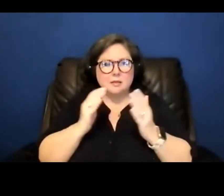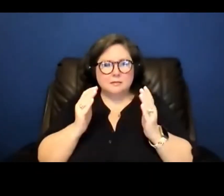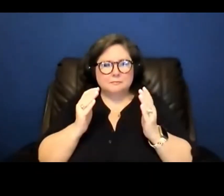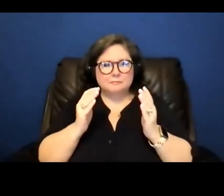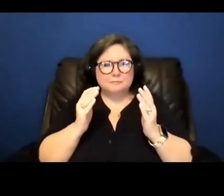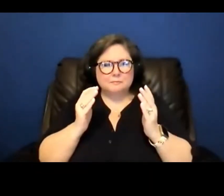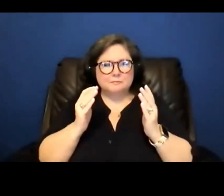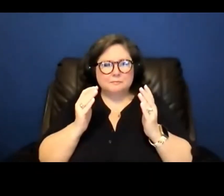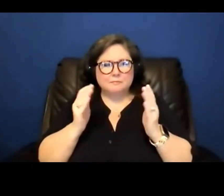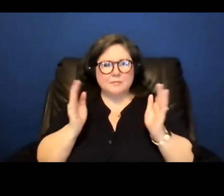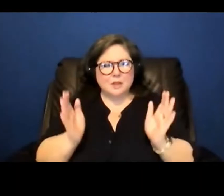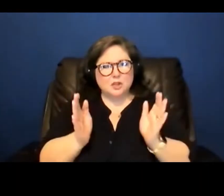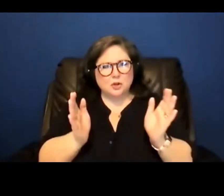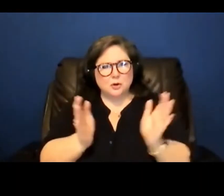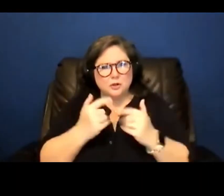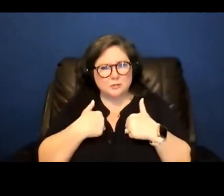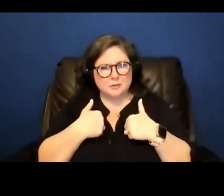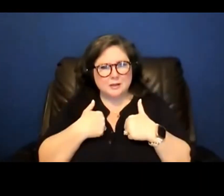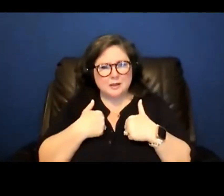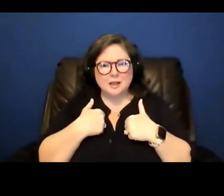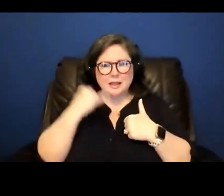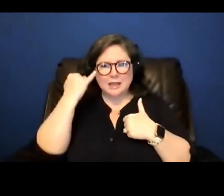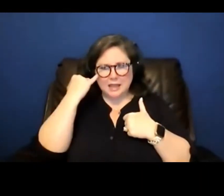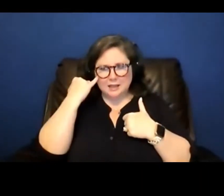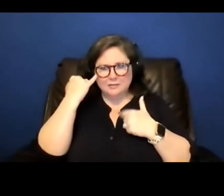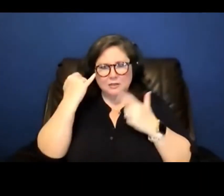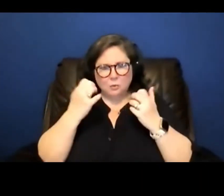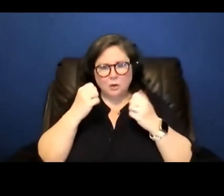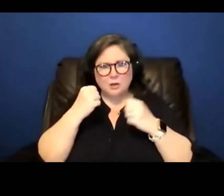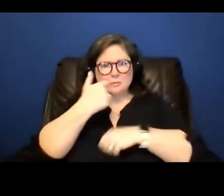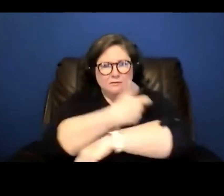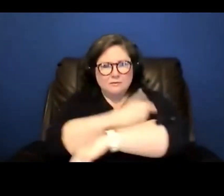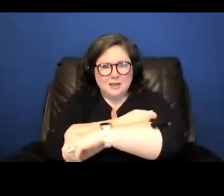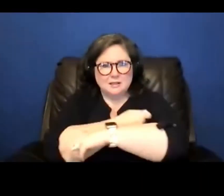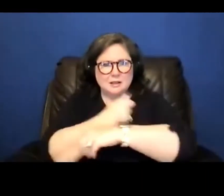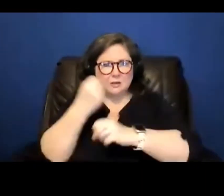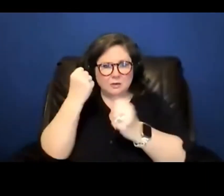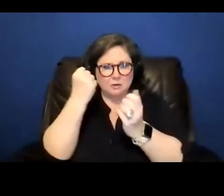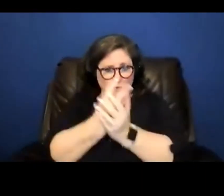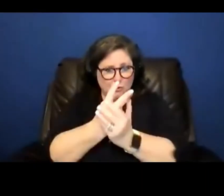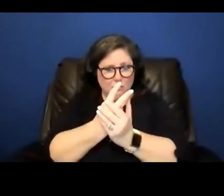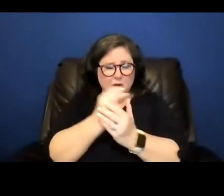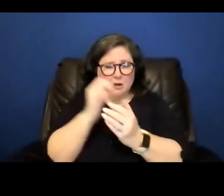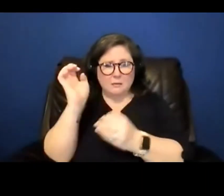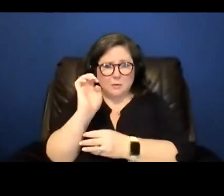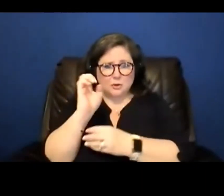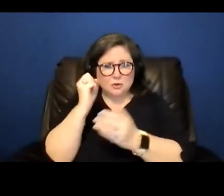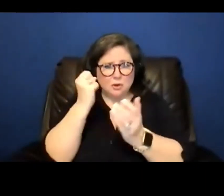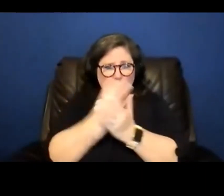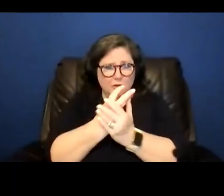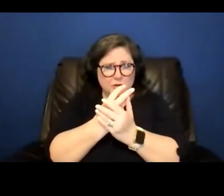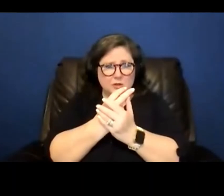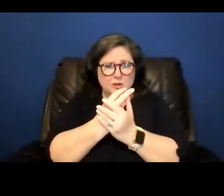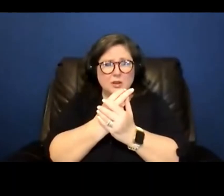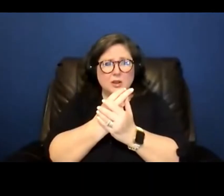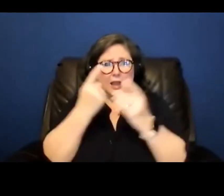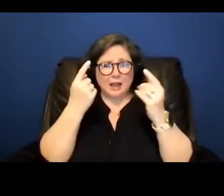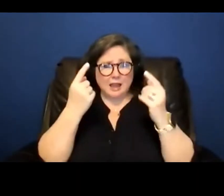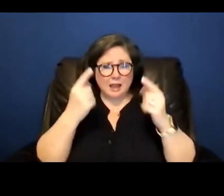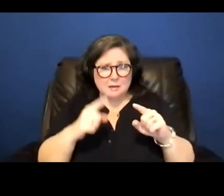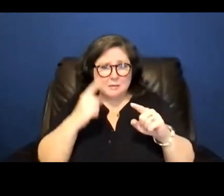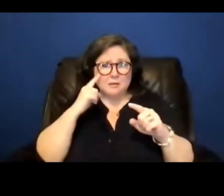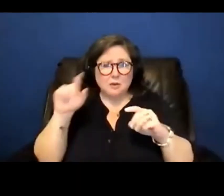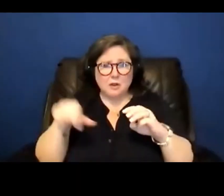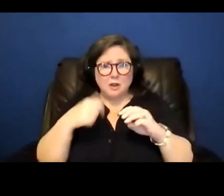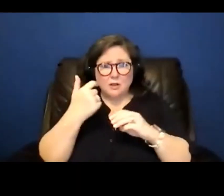comes and you feel like you want to be vaccinated, when it was approved, the emergency authorization came around for other